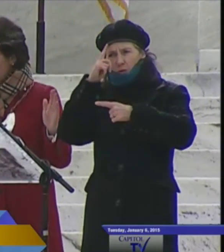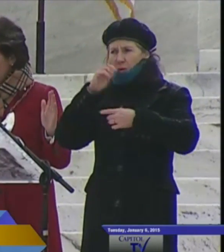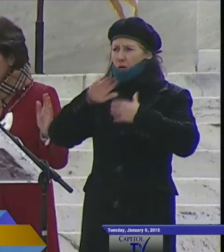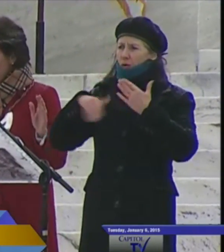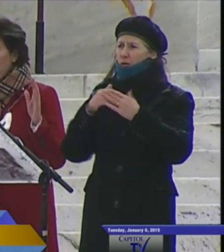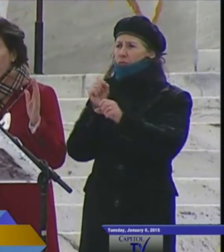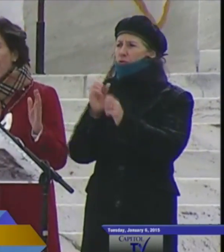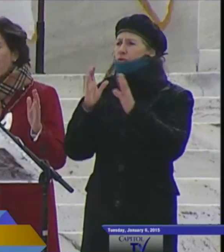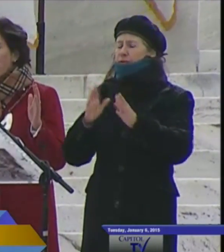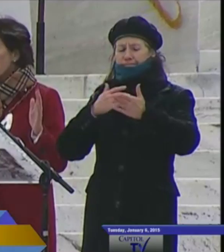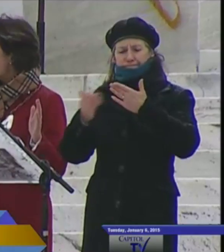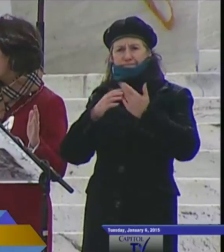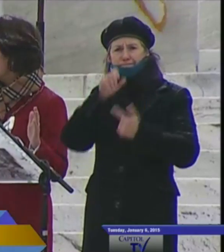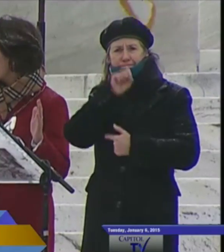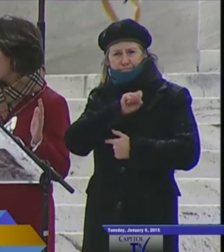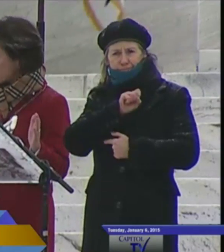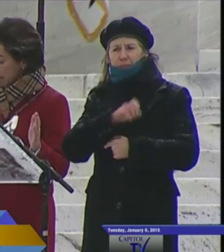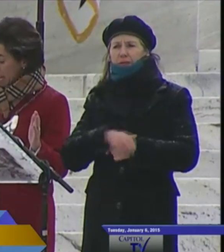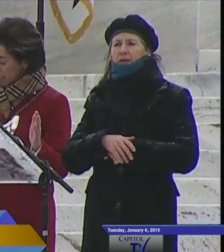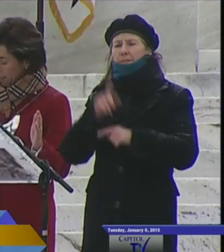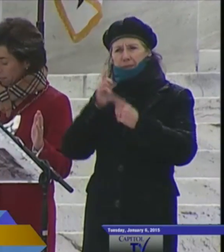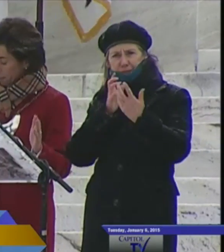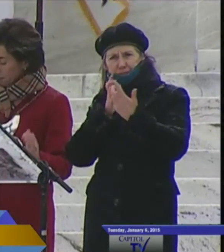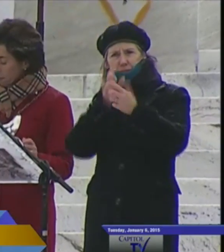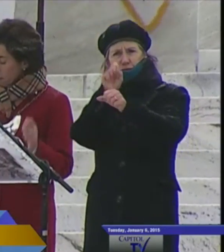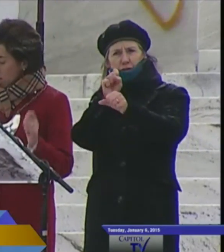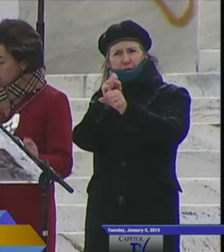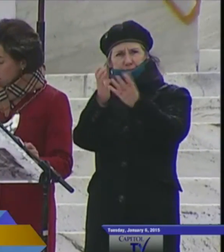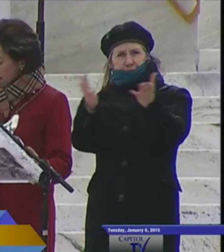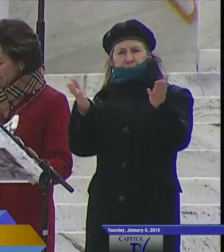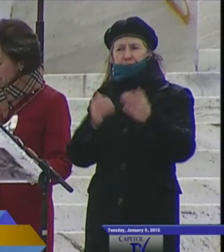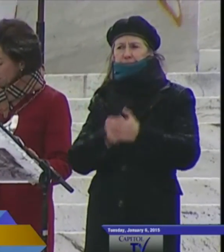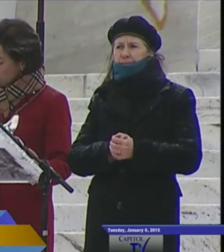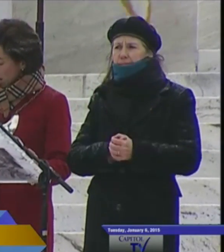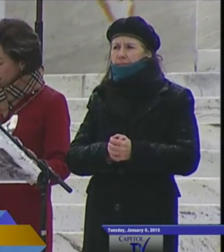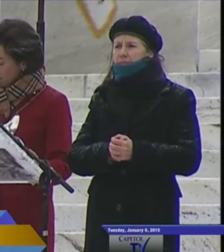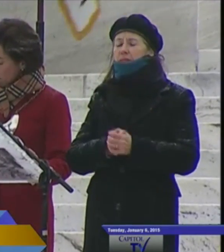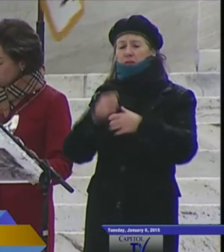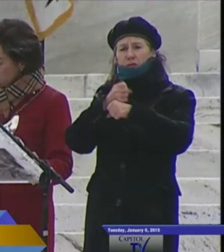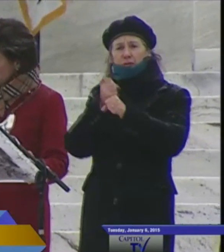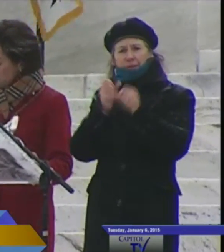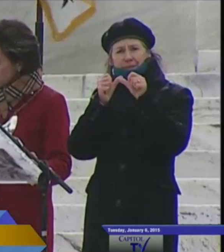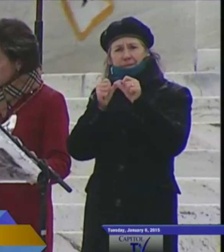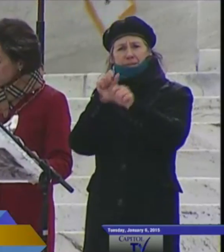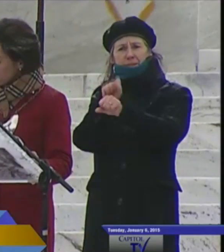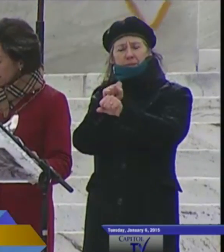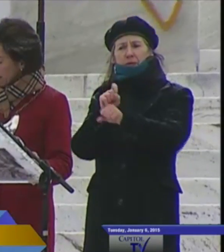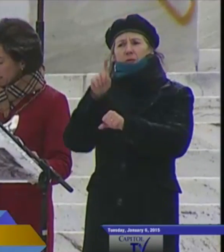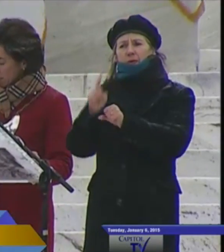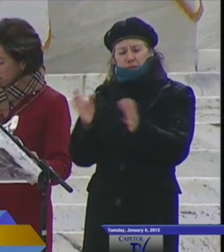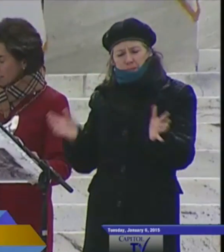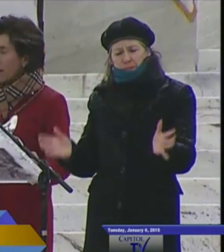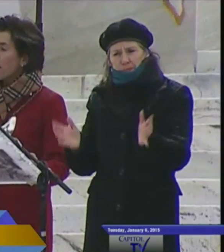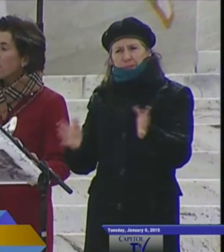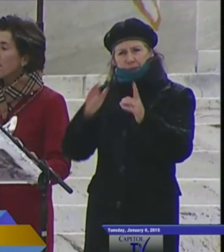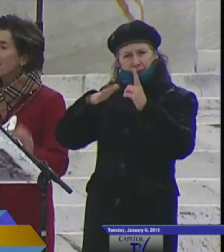ages that align with the jobs that are in demand. To create stable jobs, we also have to cultivate